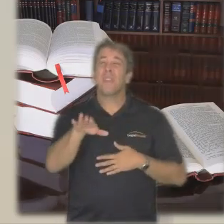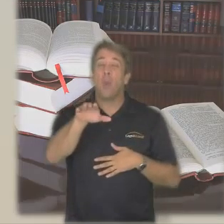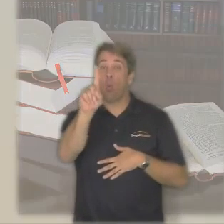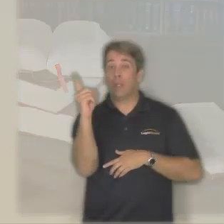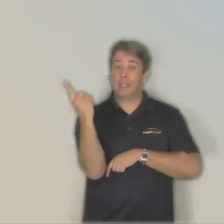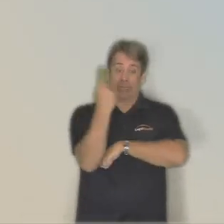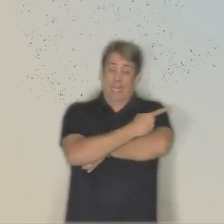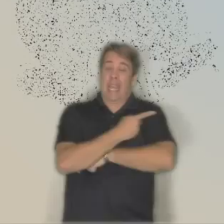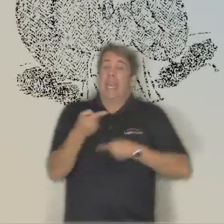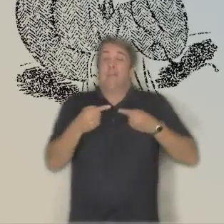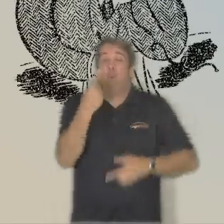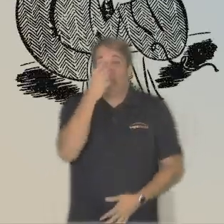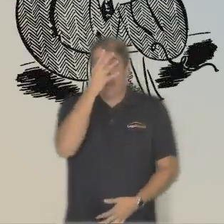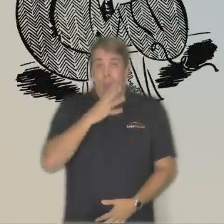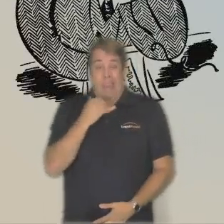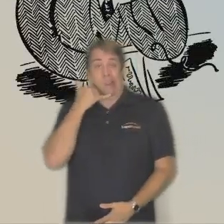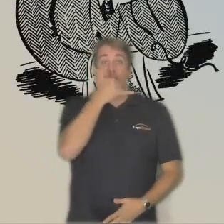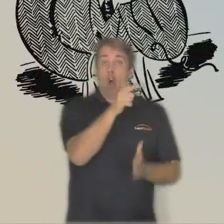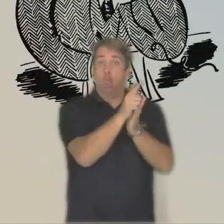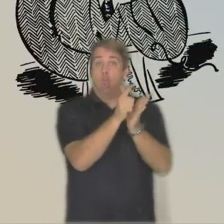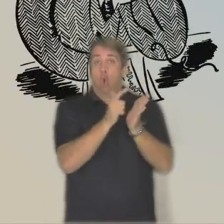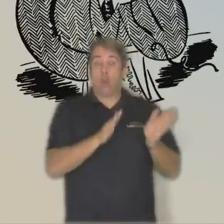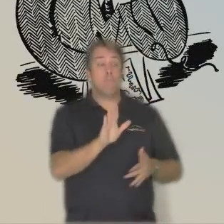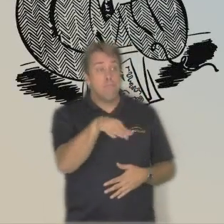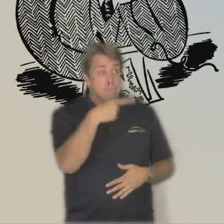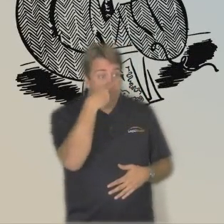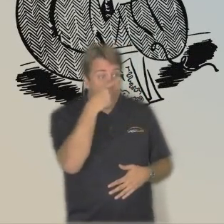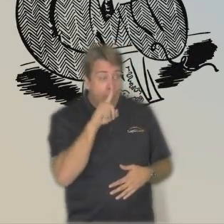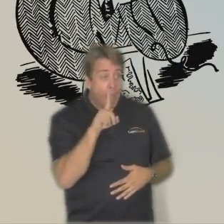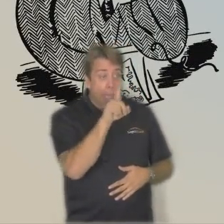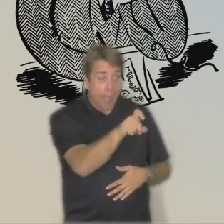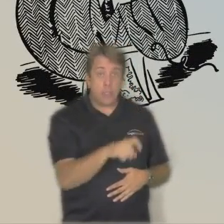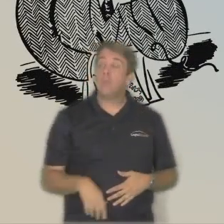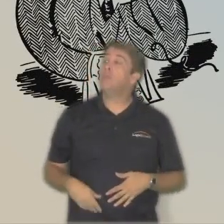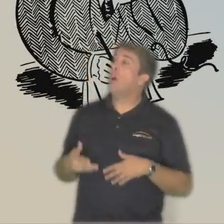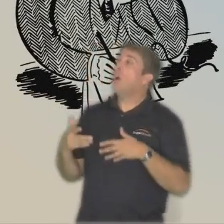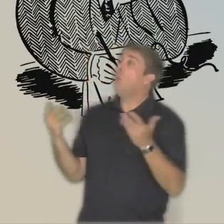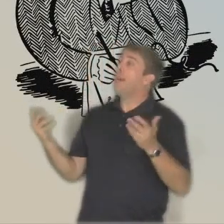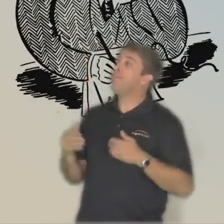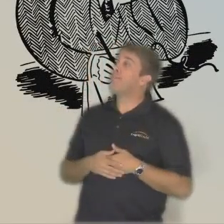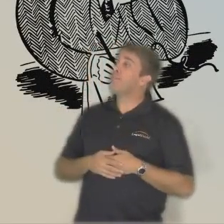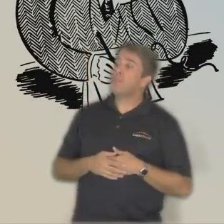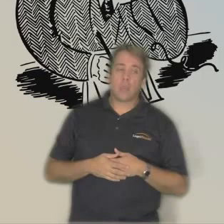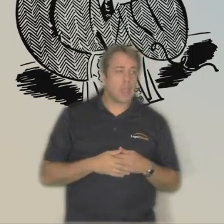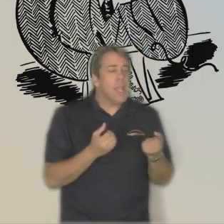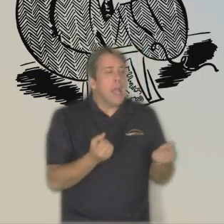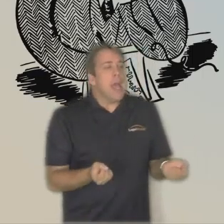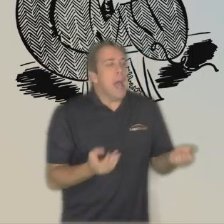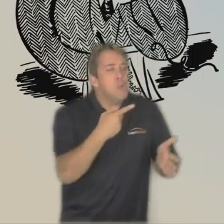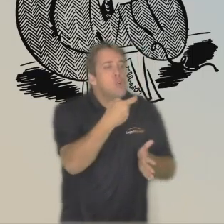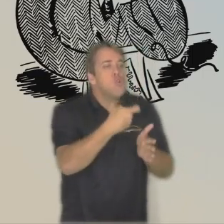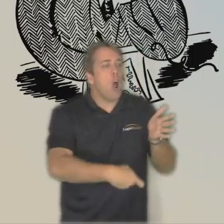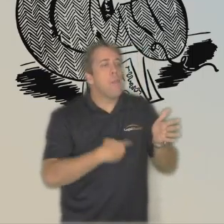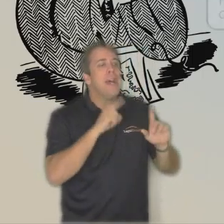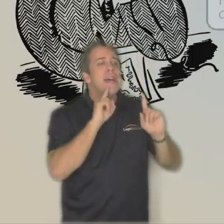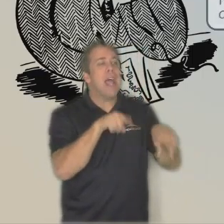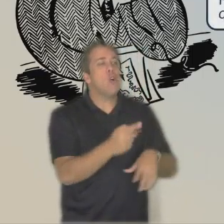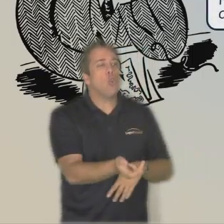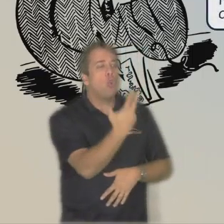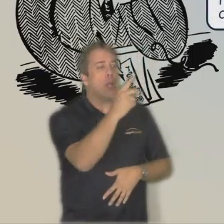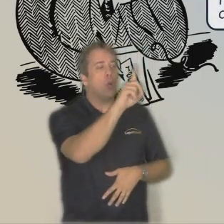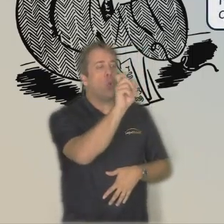heard the old joke? A guy calls an attorney and asks him, can I ask you a question? The attorney says, sure. The guy says, how